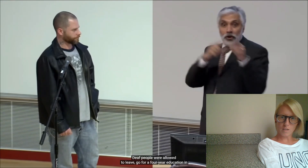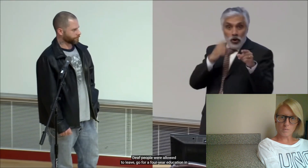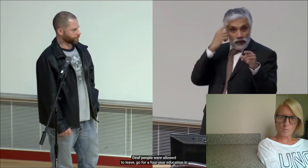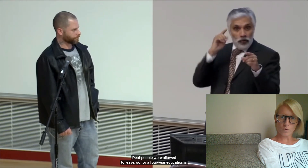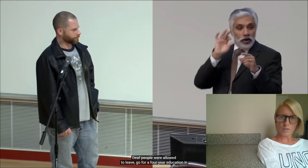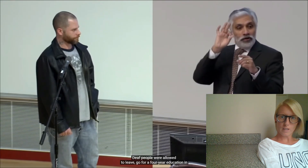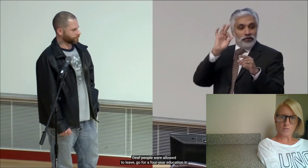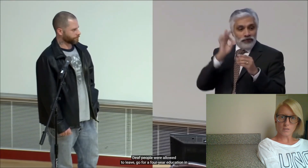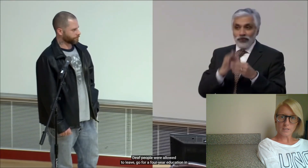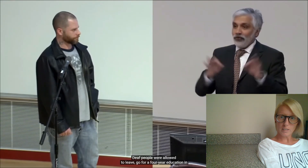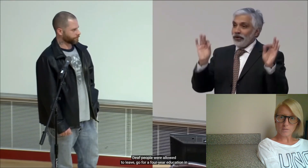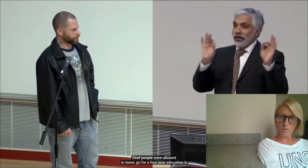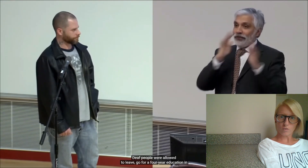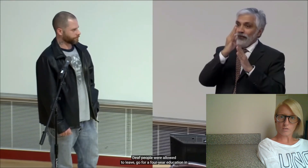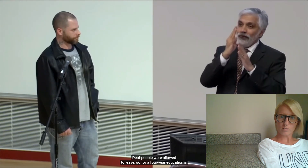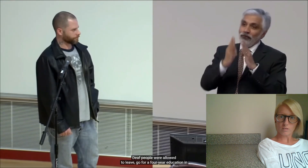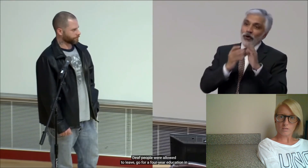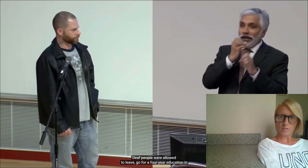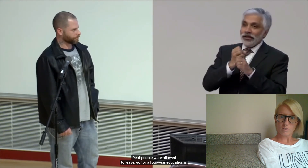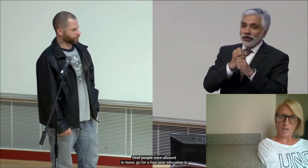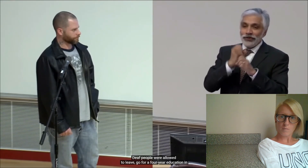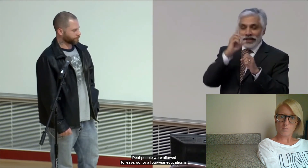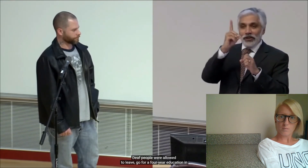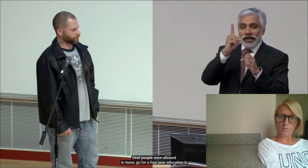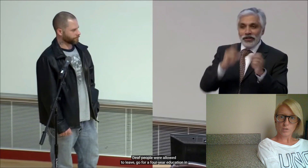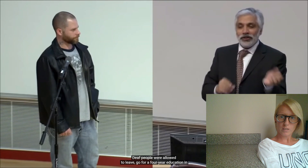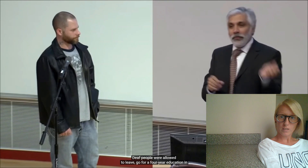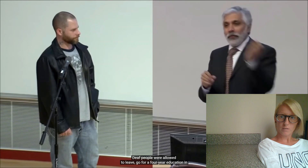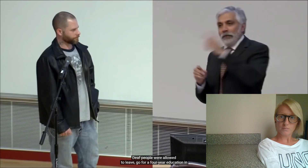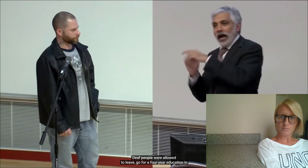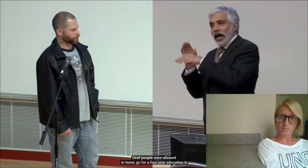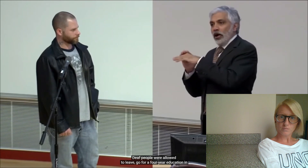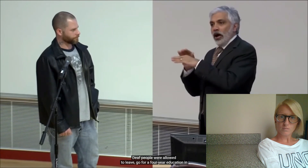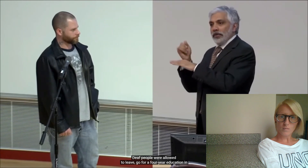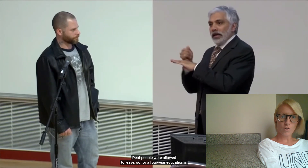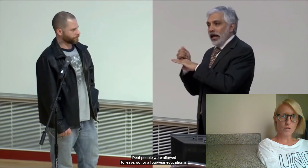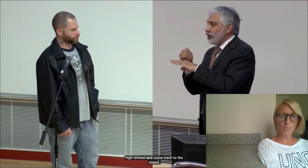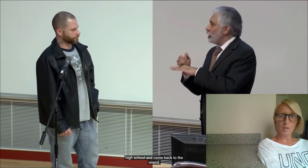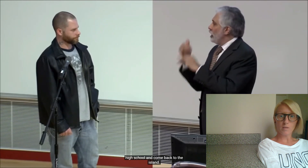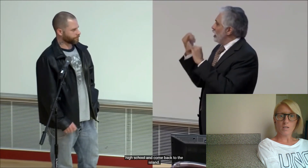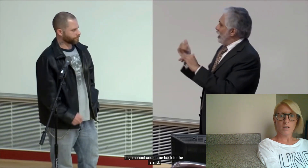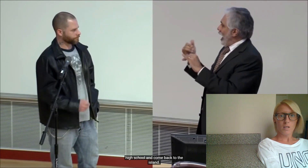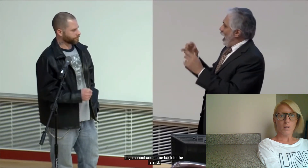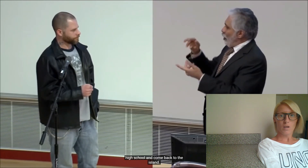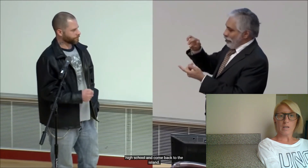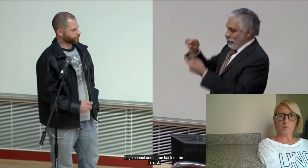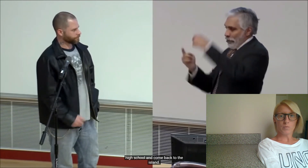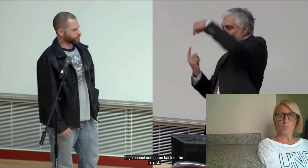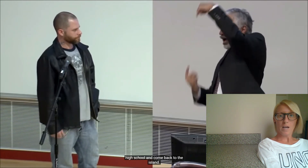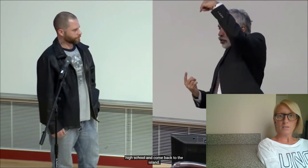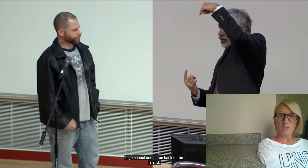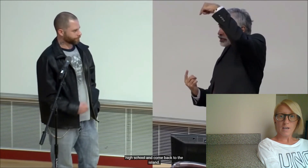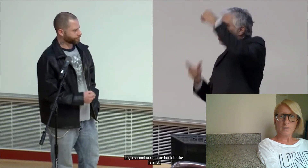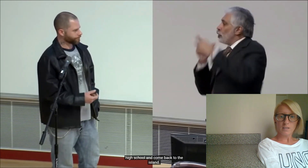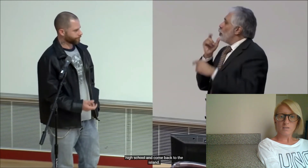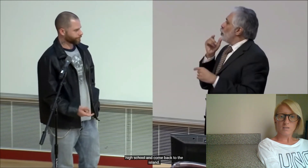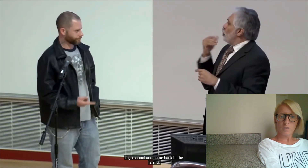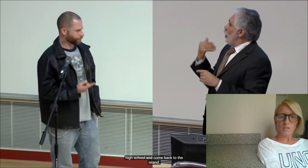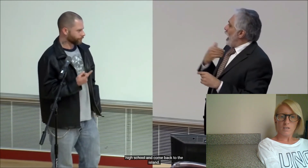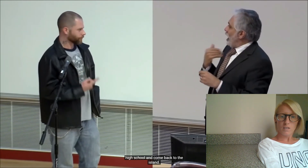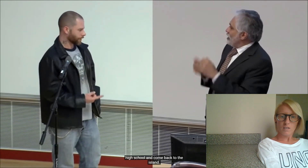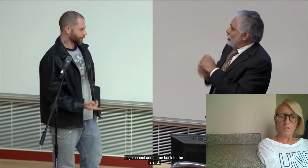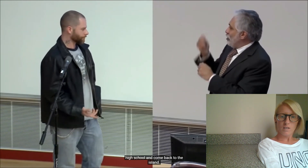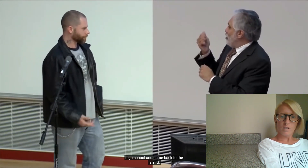Deaf people Deaf were allowed to leave, leave or come go freely, for a 4-year education or in they high might- school and come they back would to come the island.